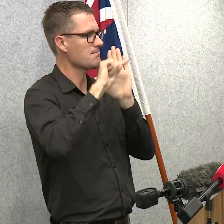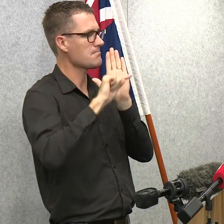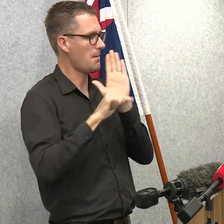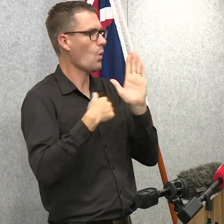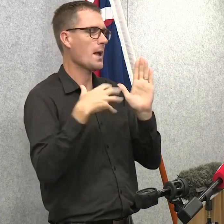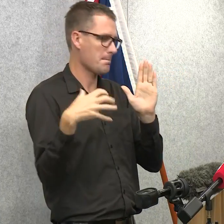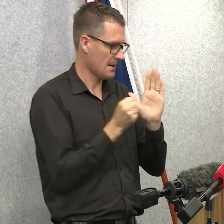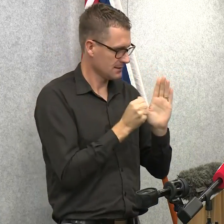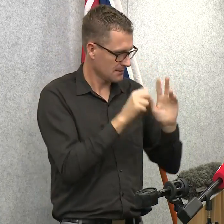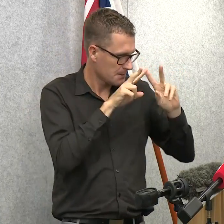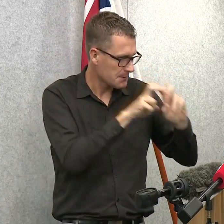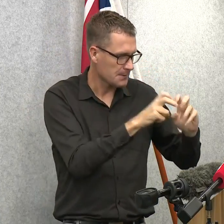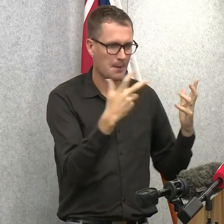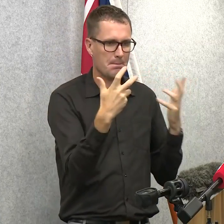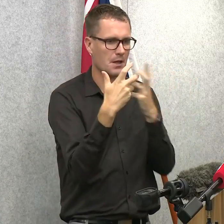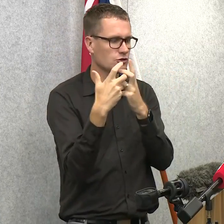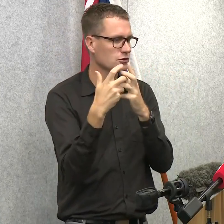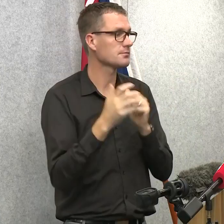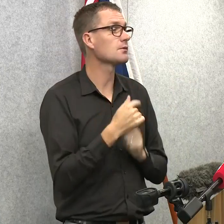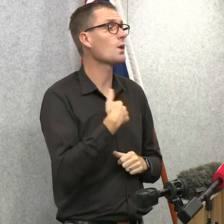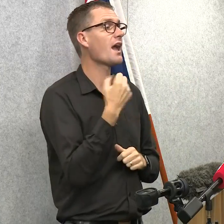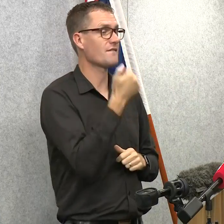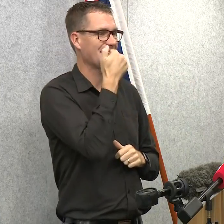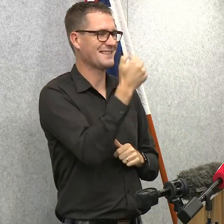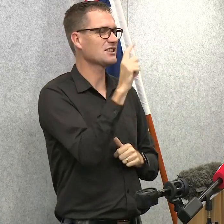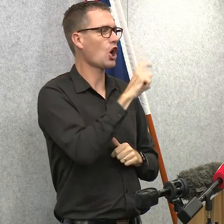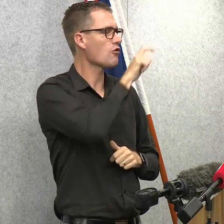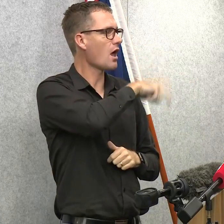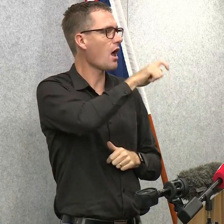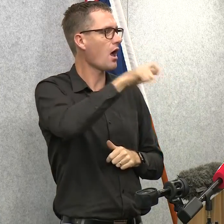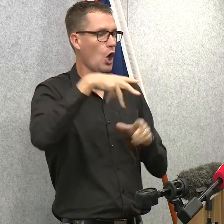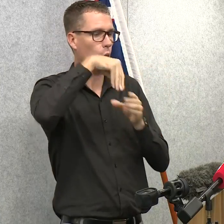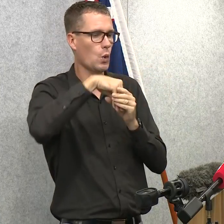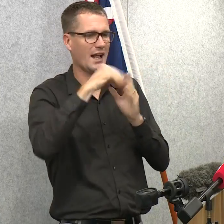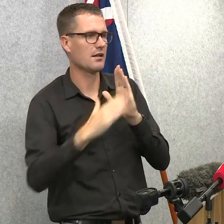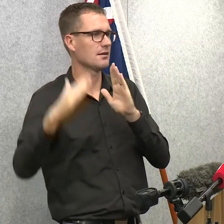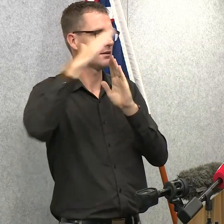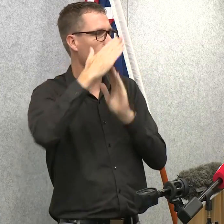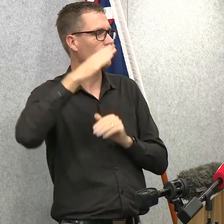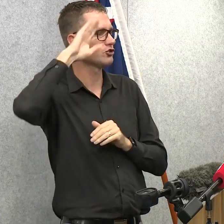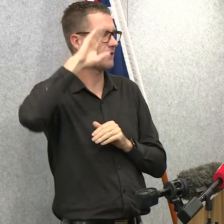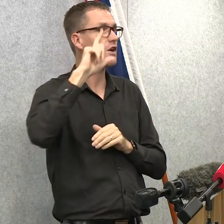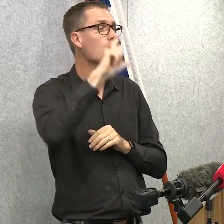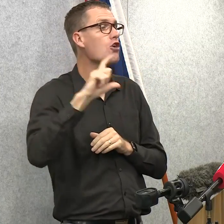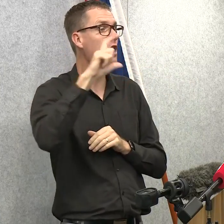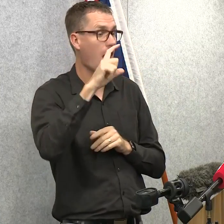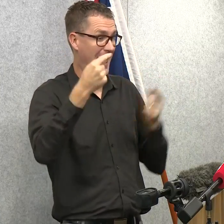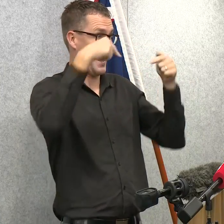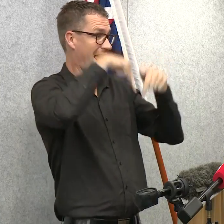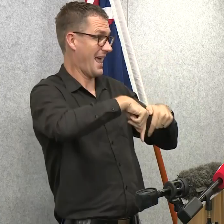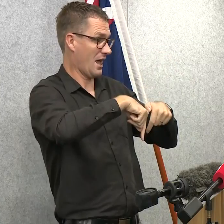have 6 coroners, including the Chief Coroner, on site right here to enable that to